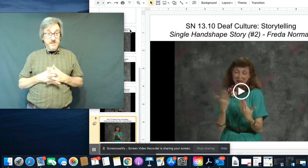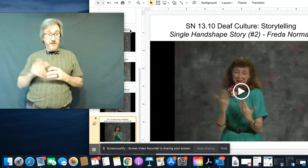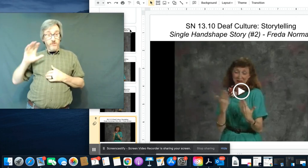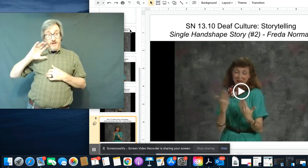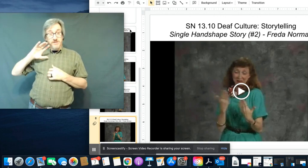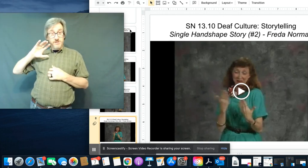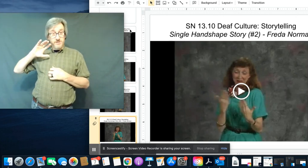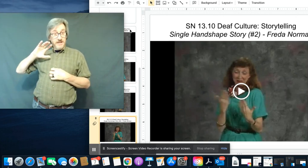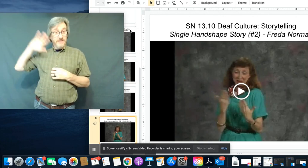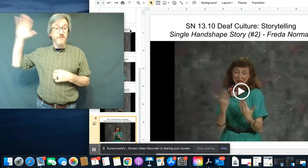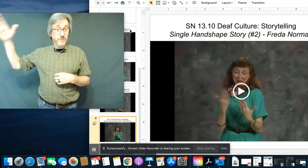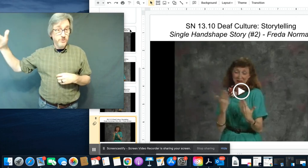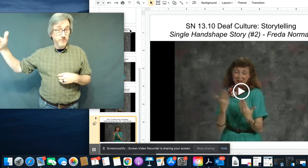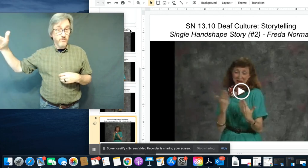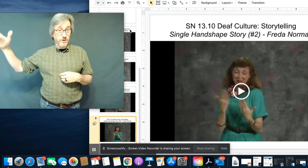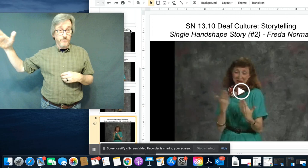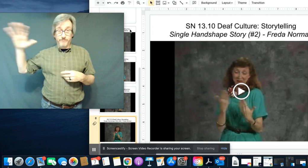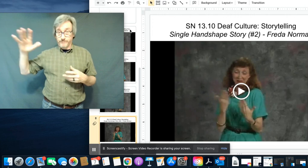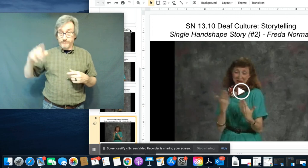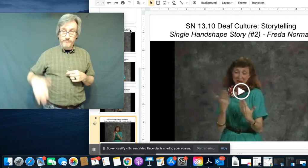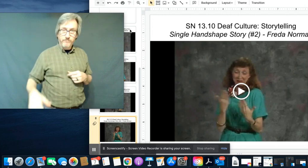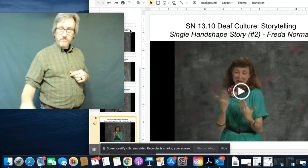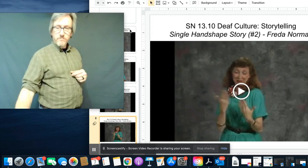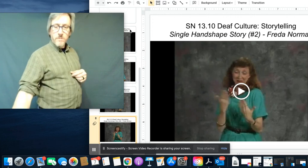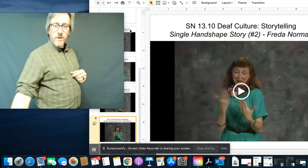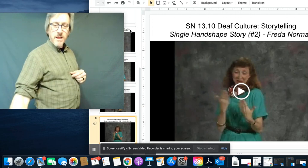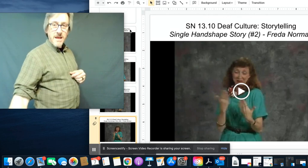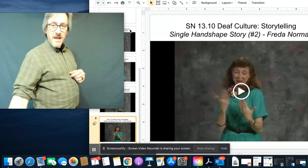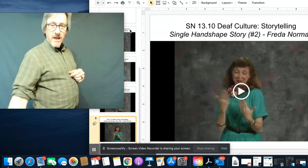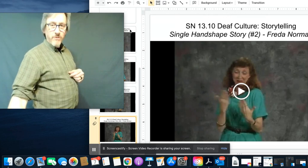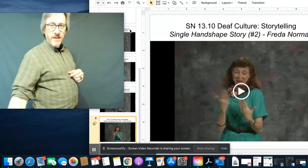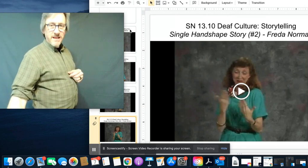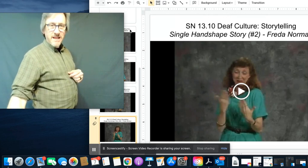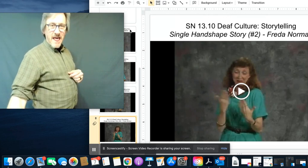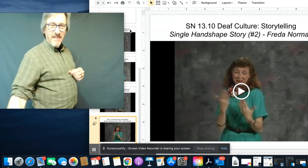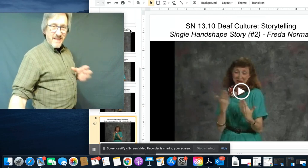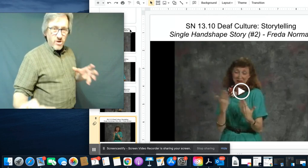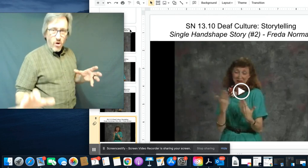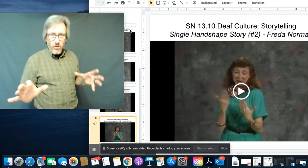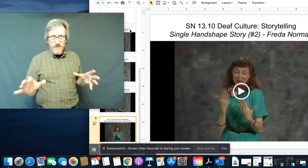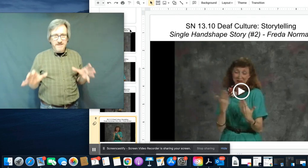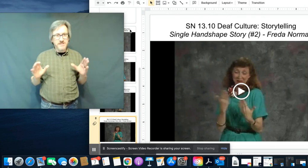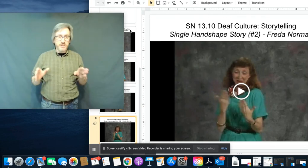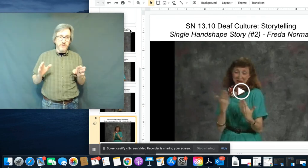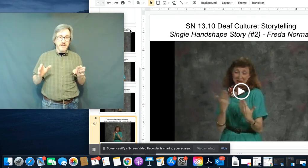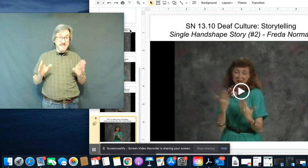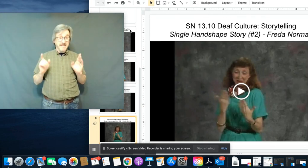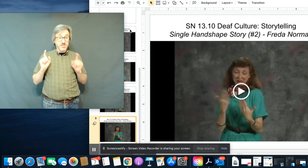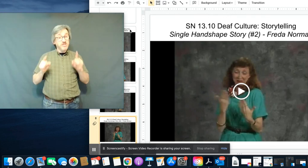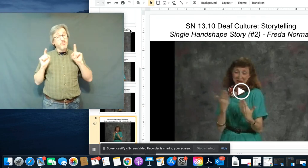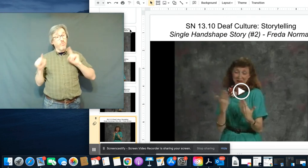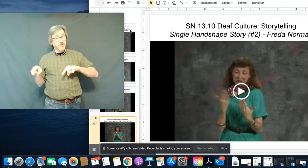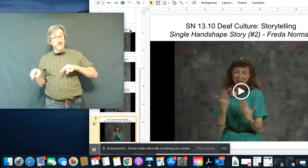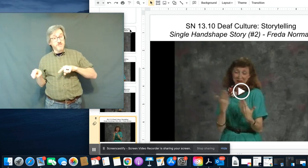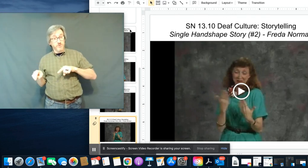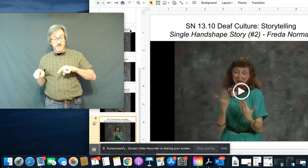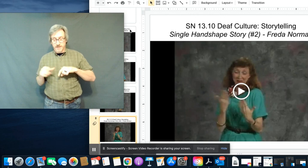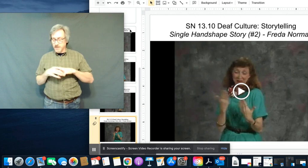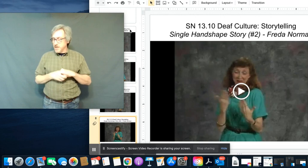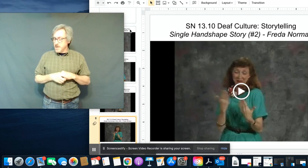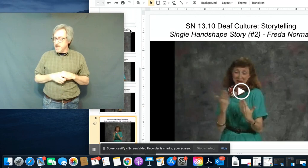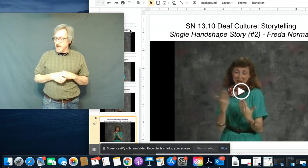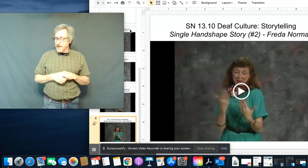a skill that's in the future for you. Right? And really, that's all that this unit is. It's just watching the